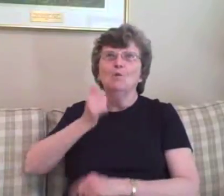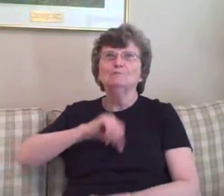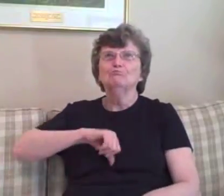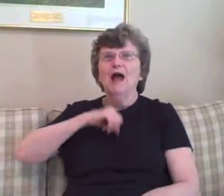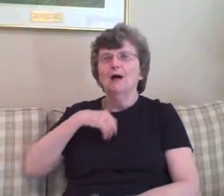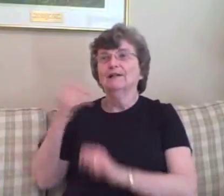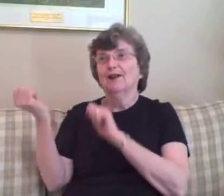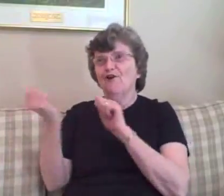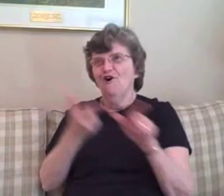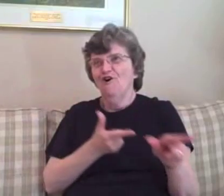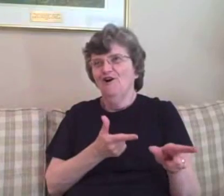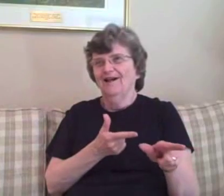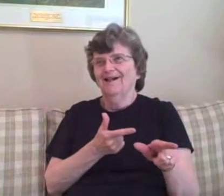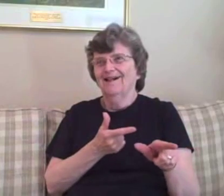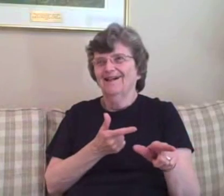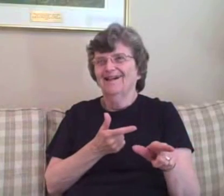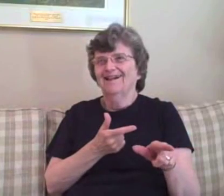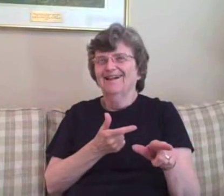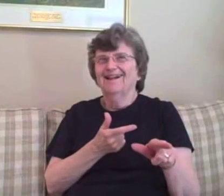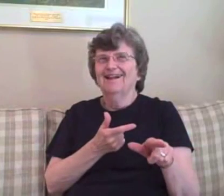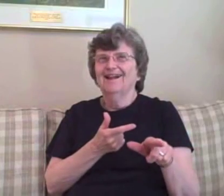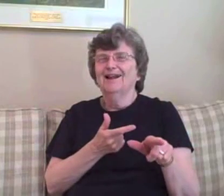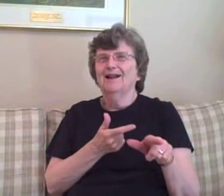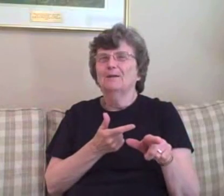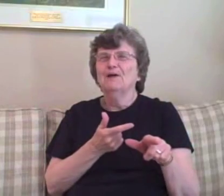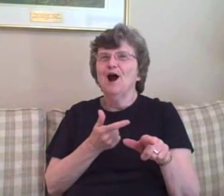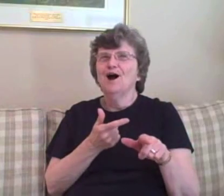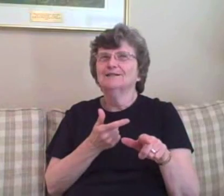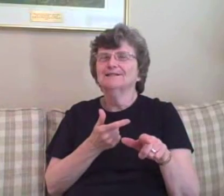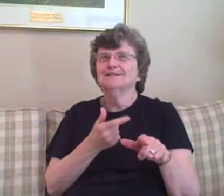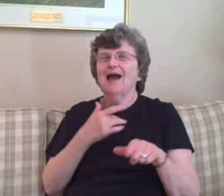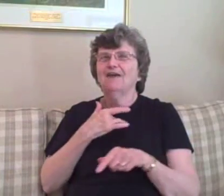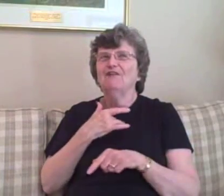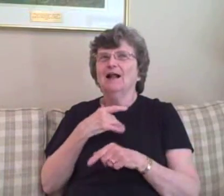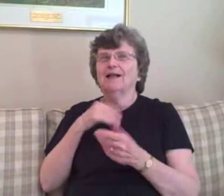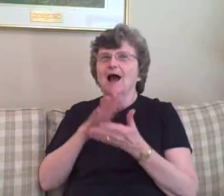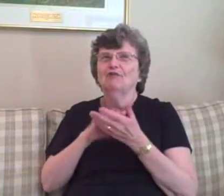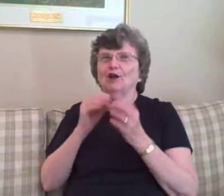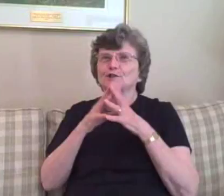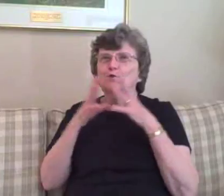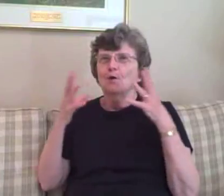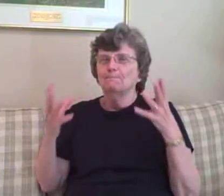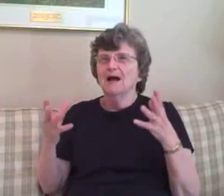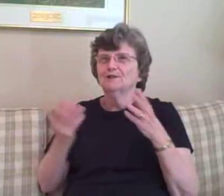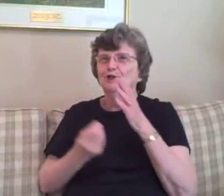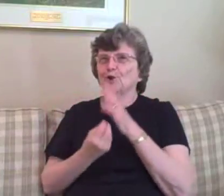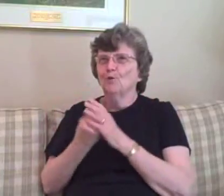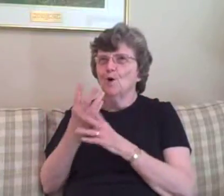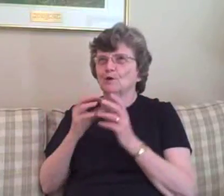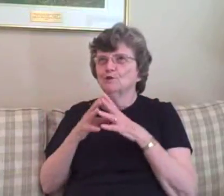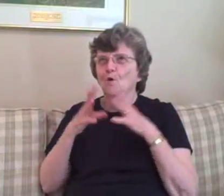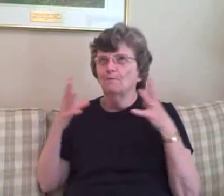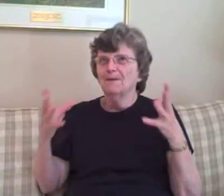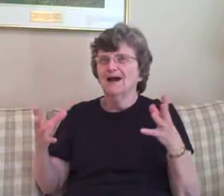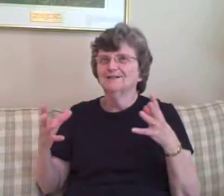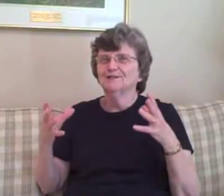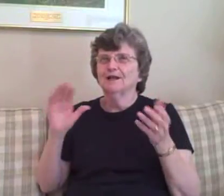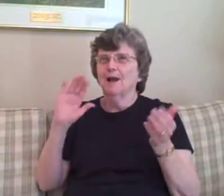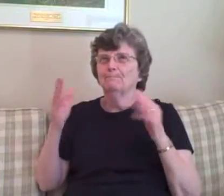Well, to be honest, I think I was most proud of all of them. And I think that's because I felt there was so much